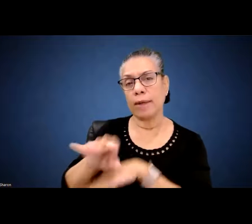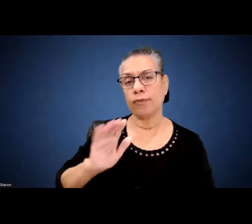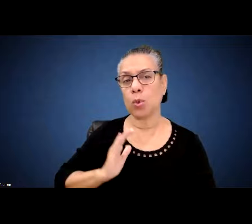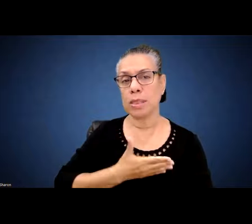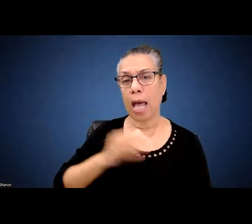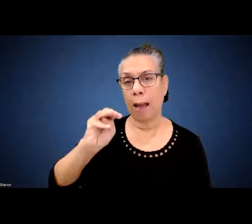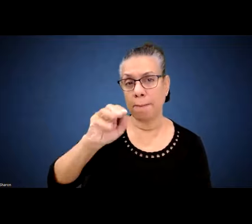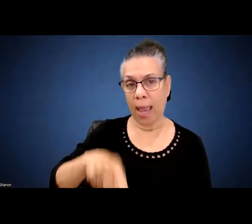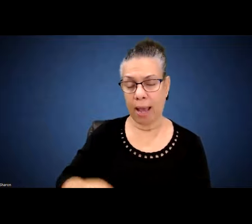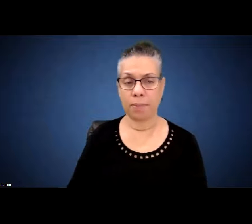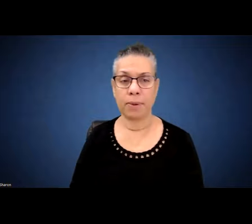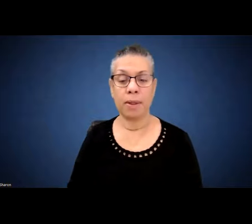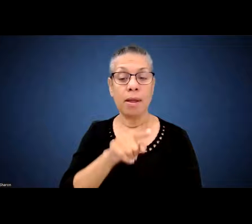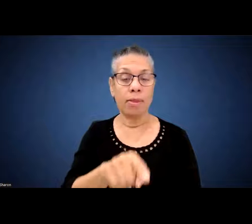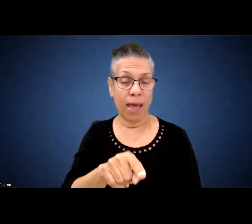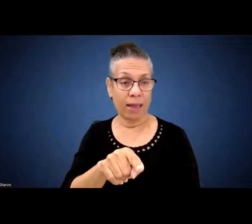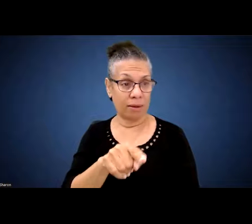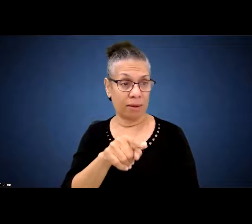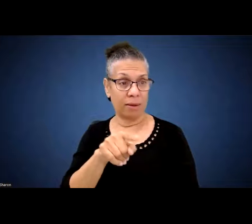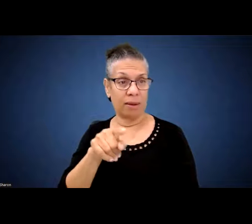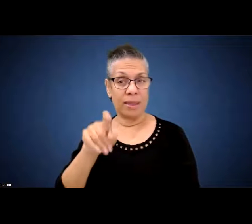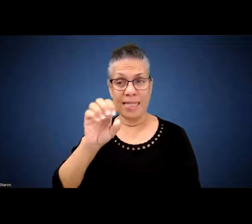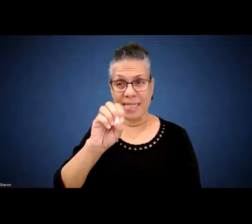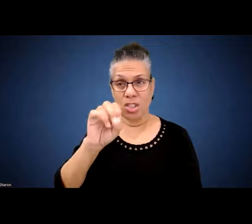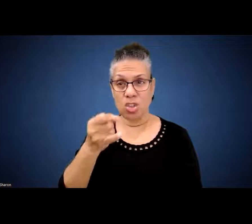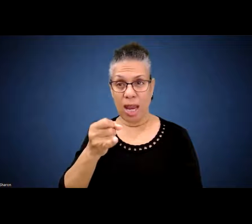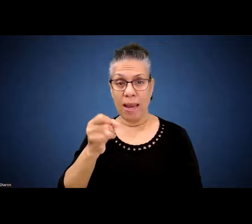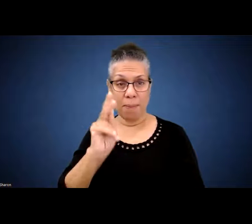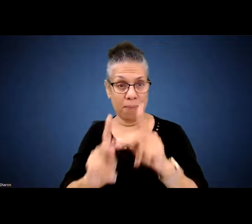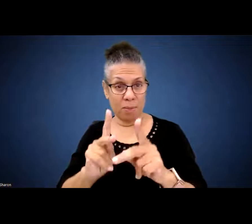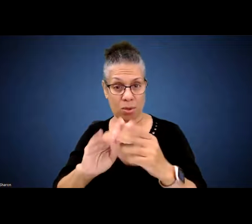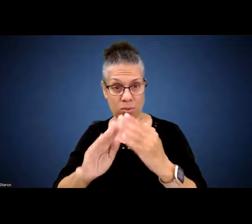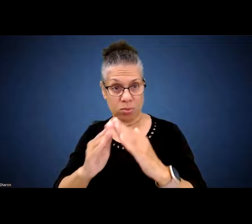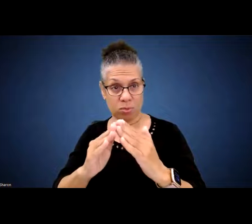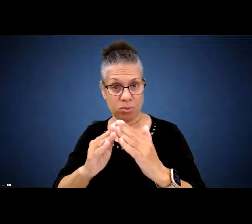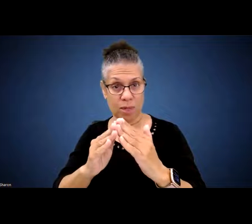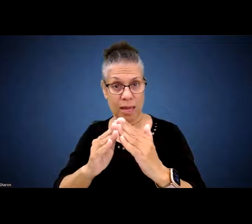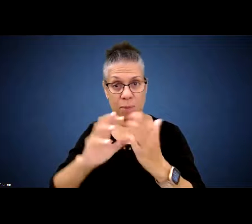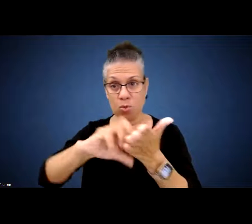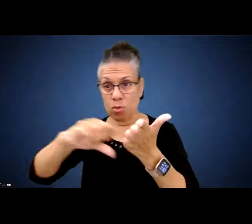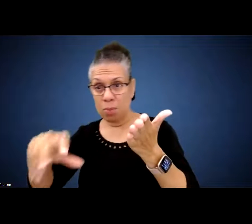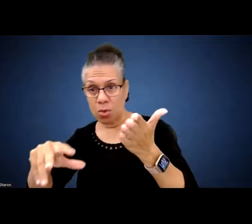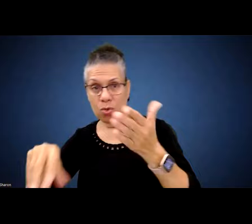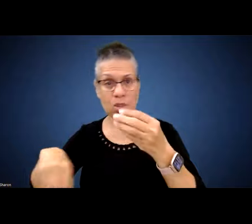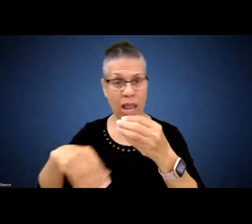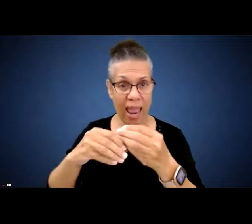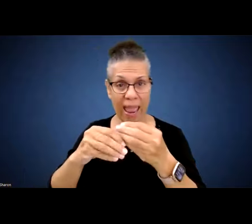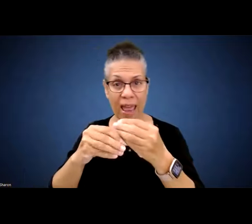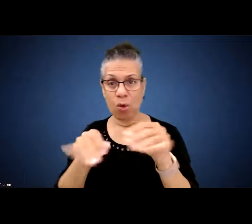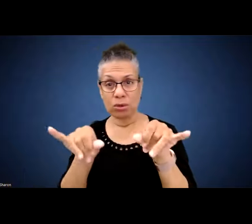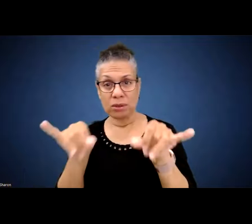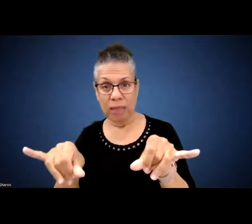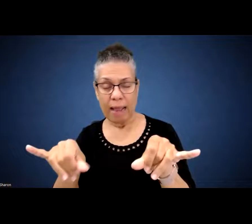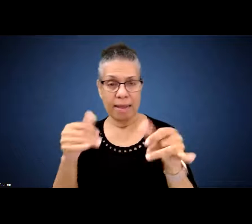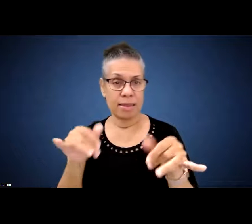it's affected the accuracy of the EJ population in terms of how we want that definition to read. So